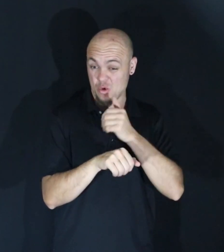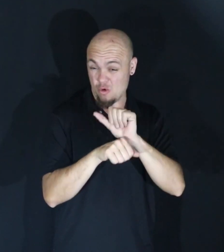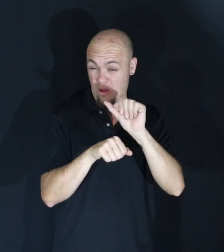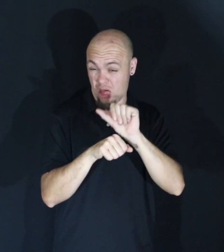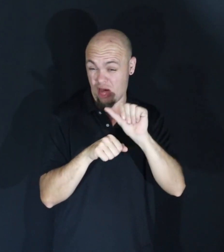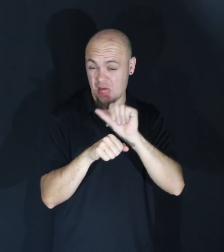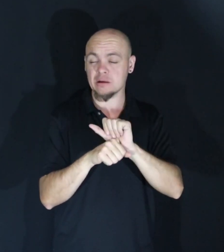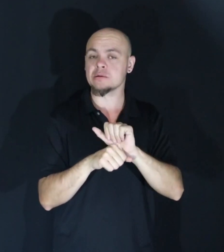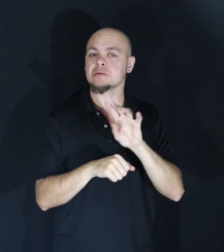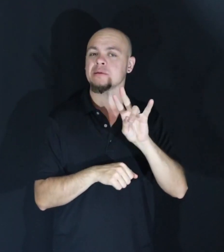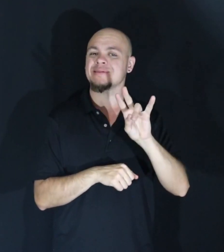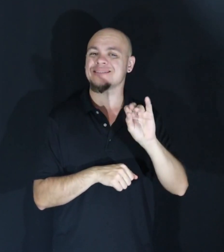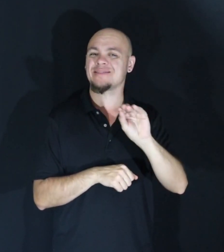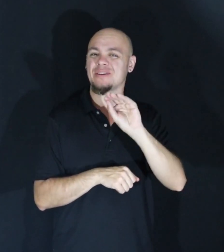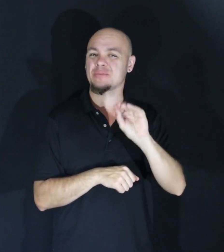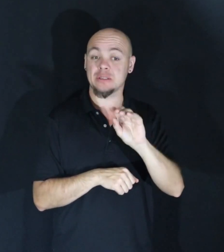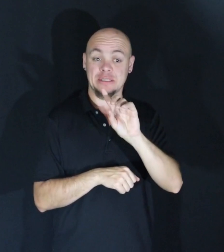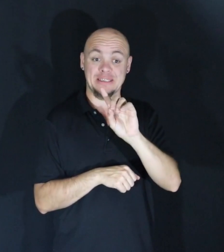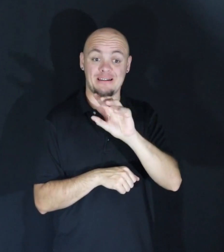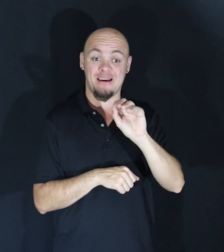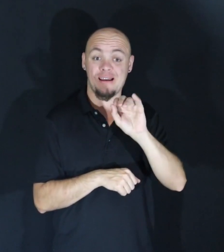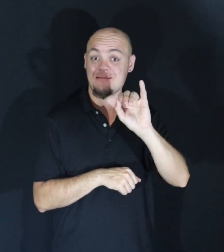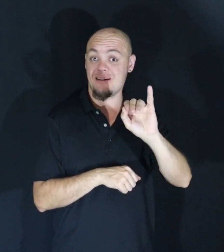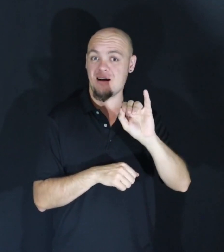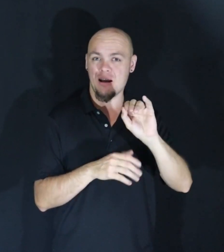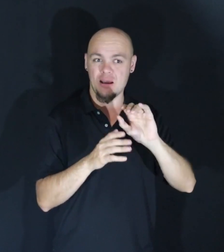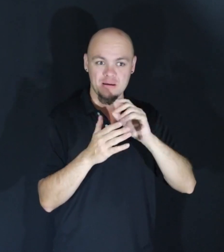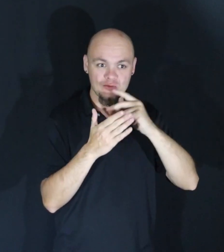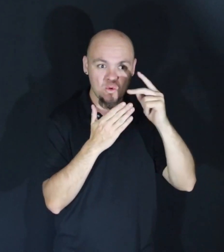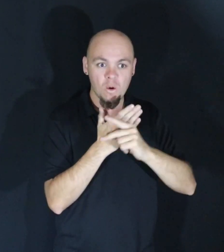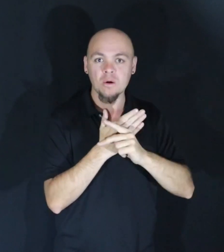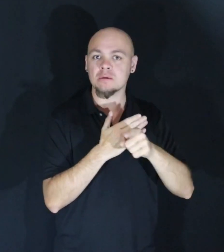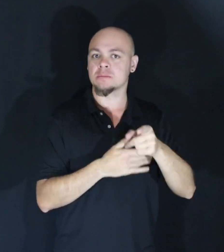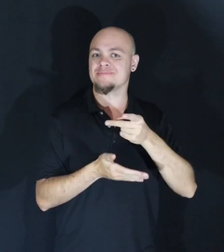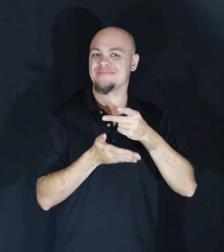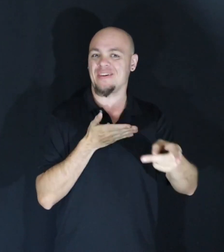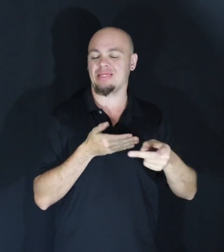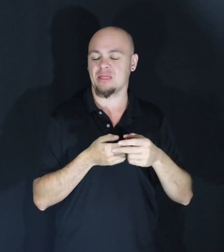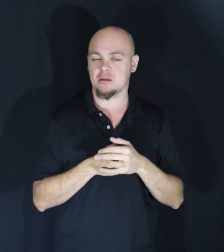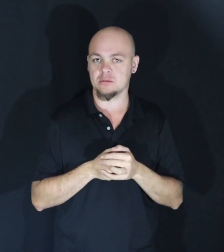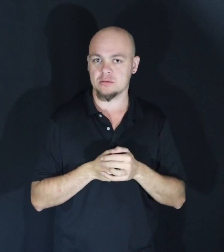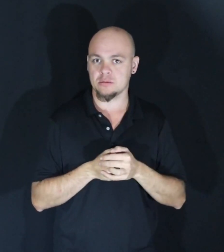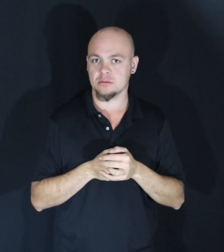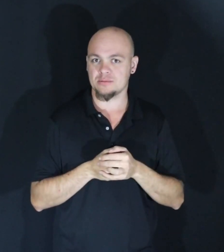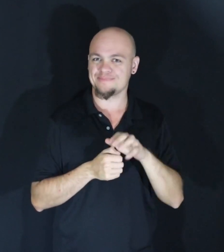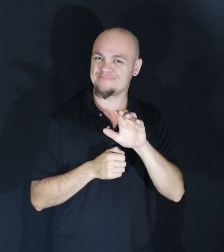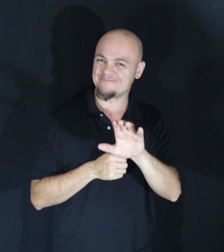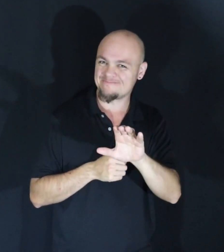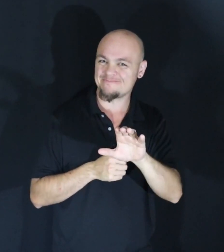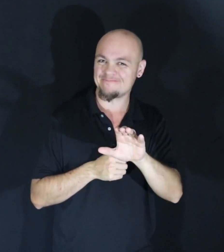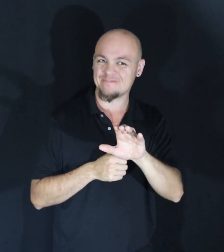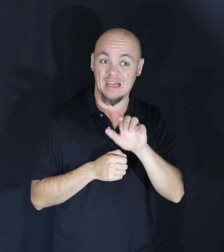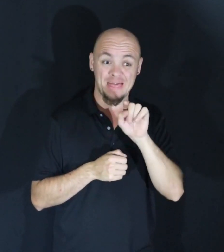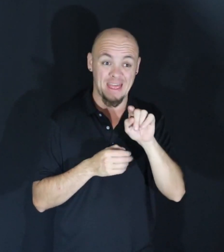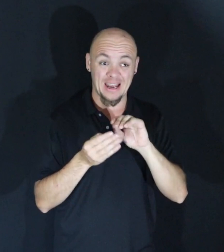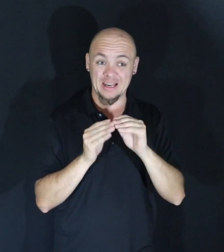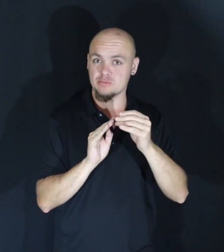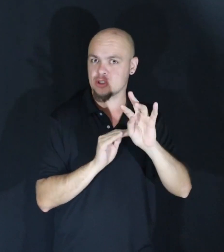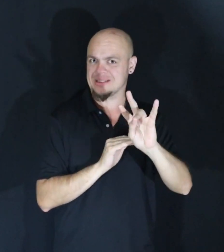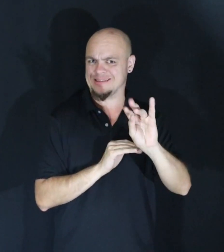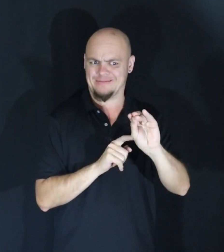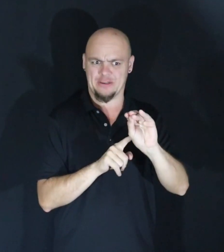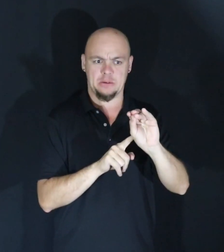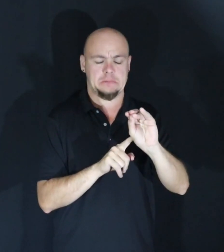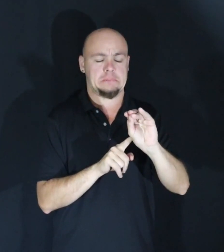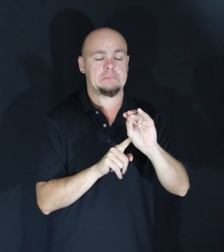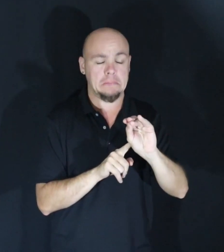over 70% of D&I initiatives today are failing. And this is a staggering number that always jolts